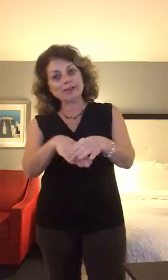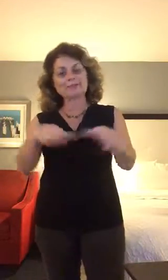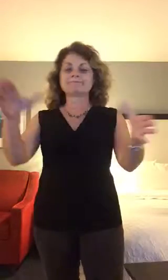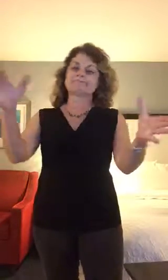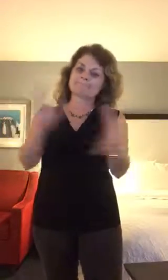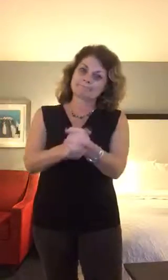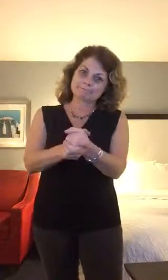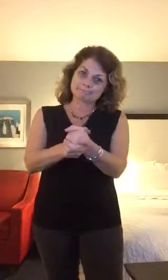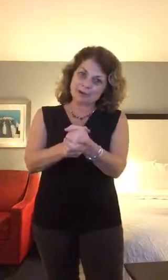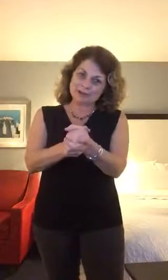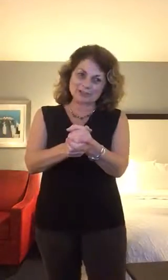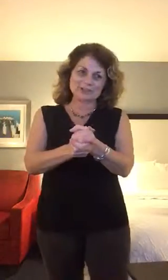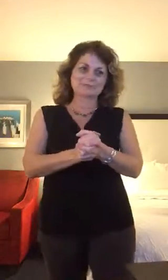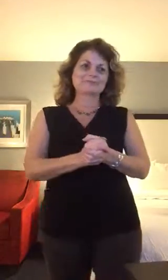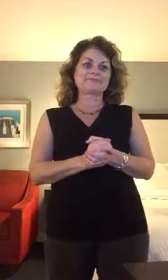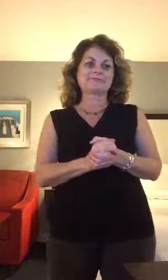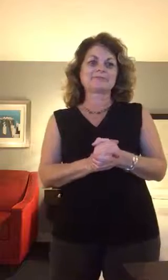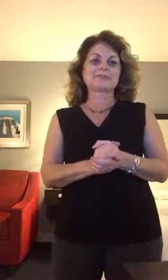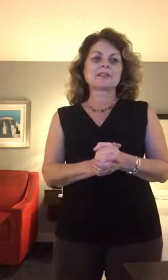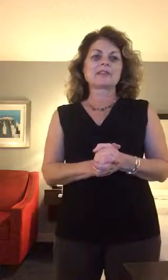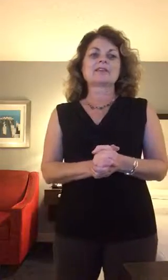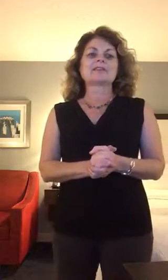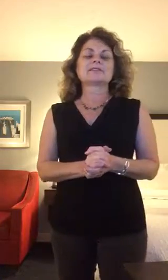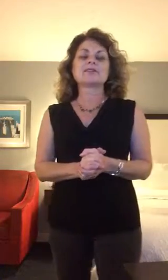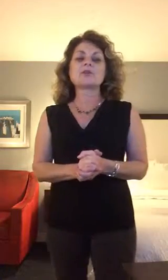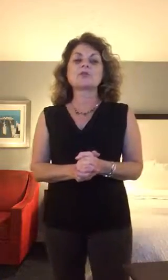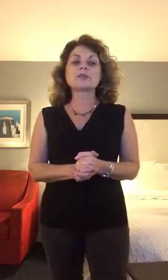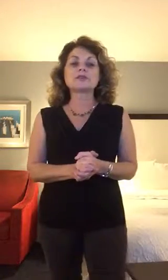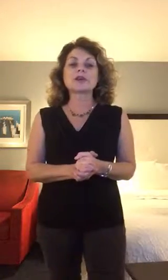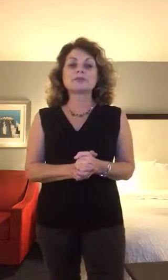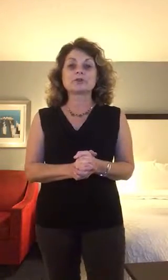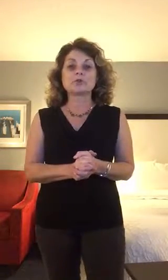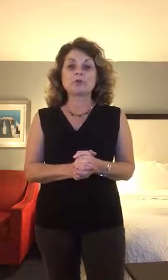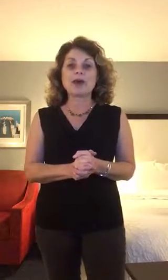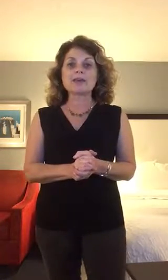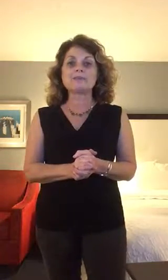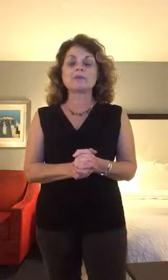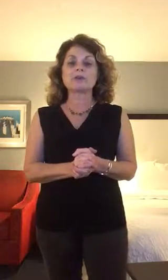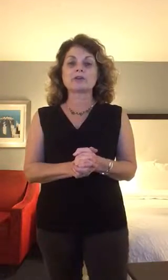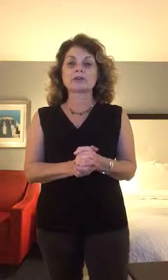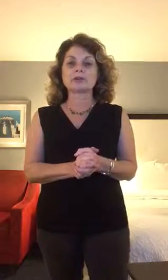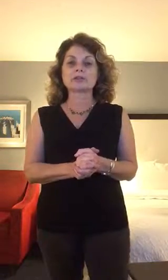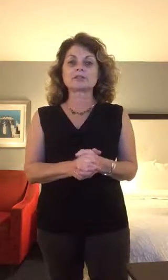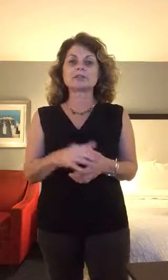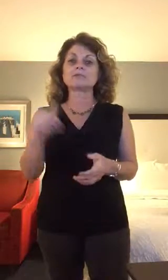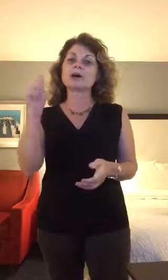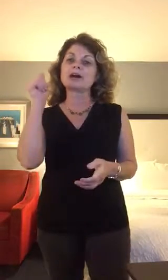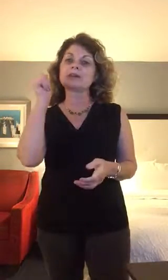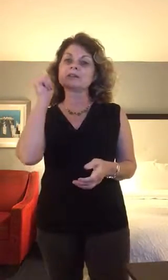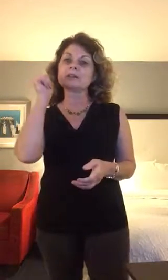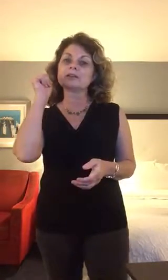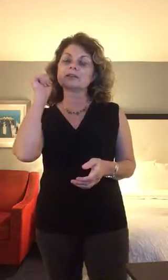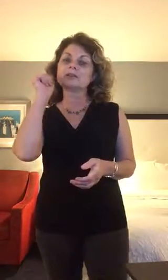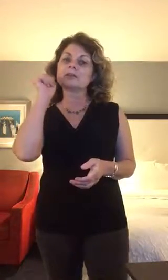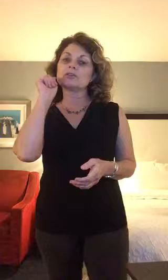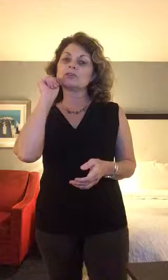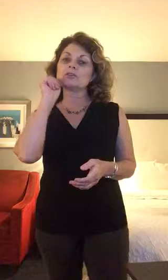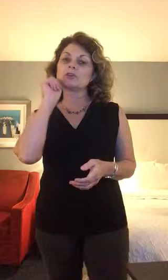Wedding, marriage. So the sign for wife, we are going to combine the